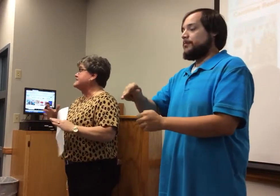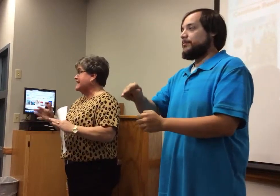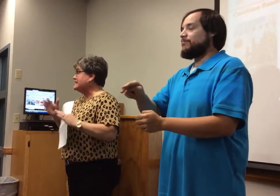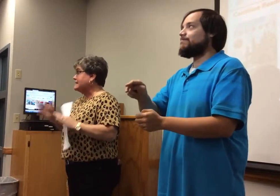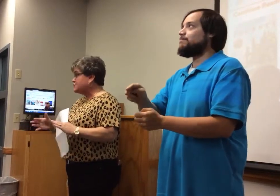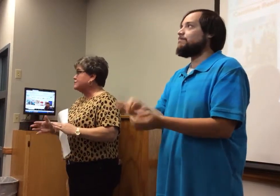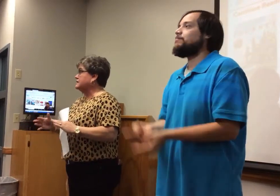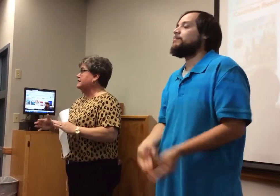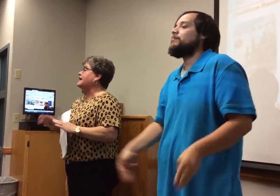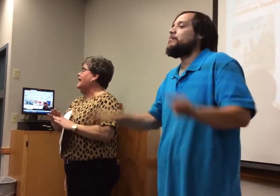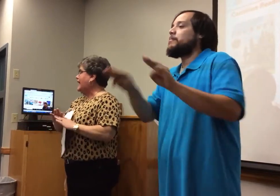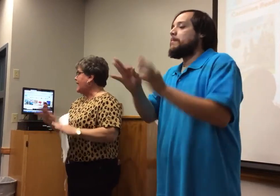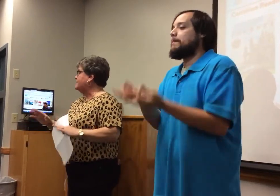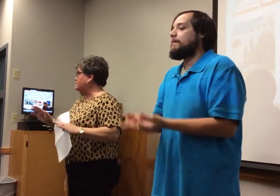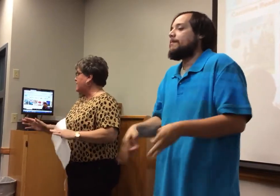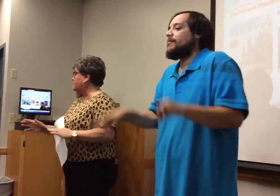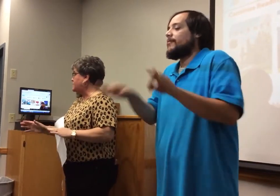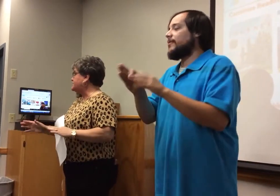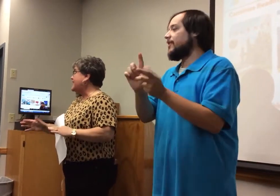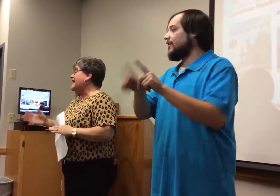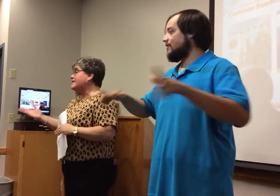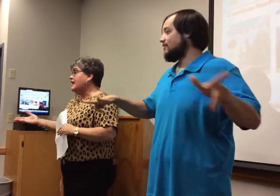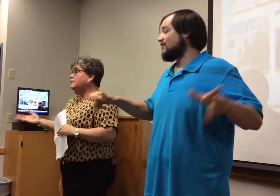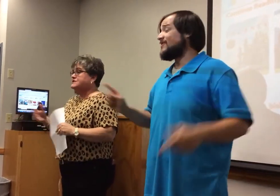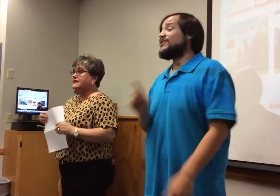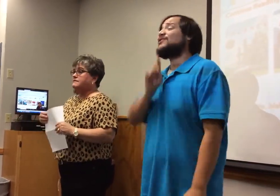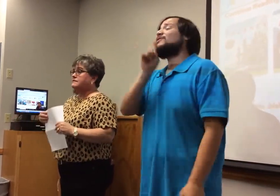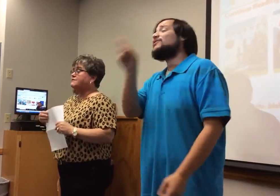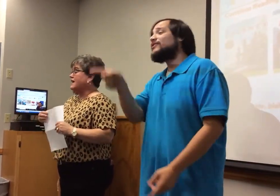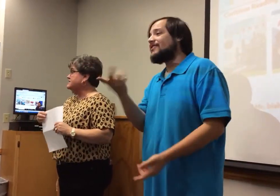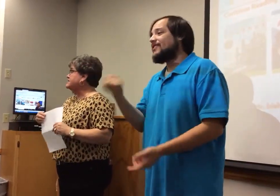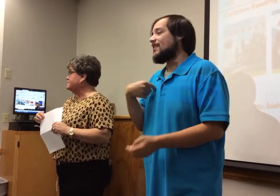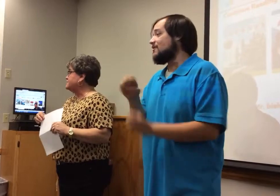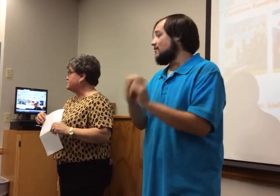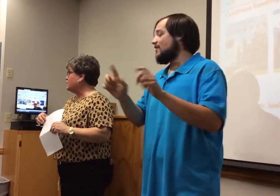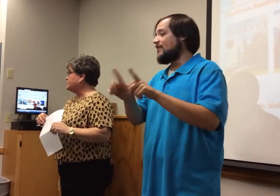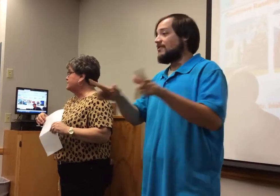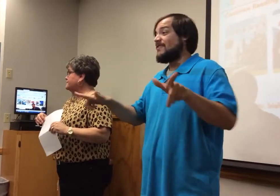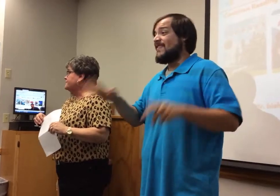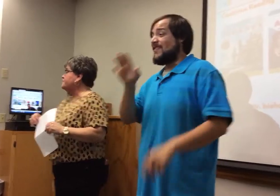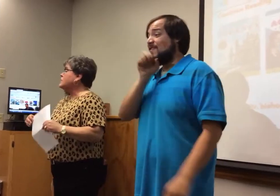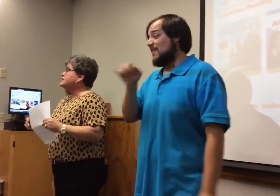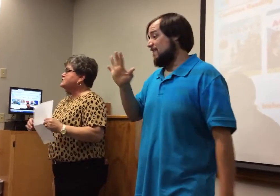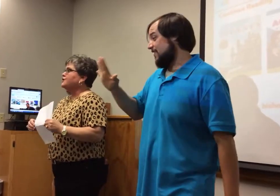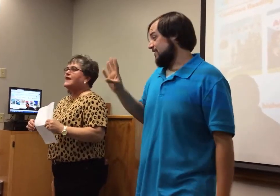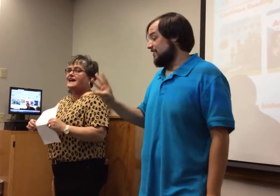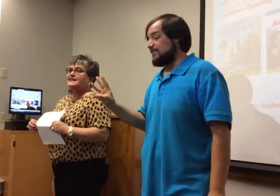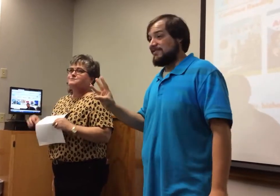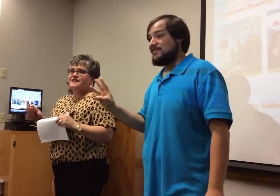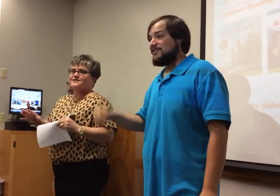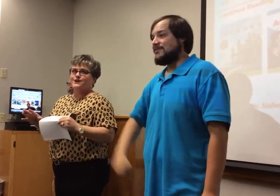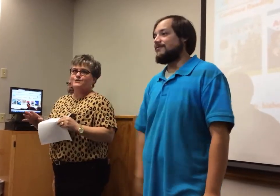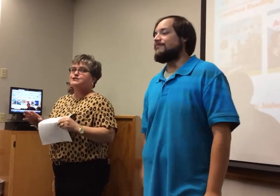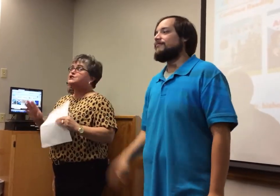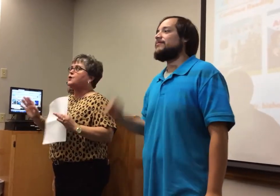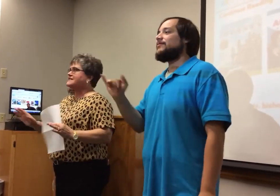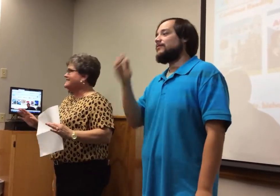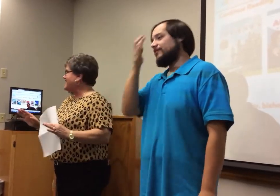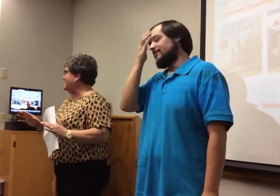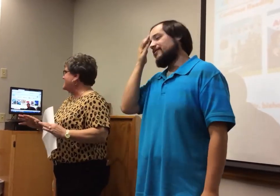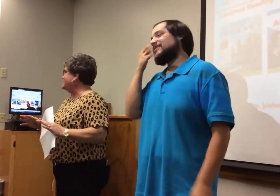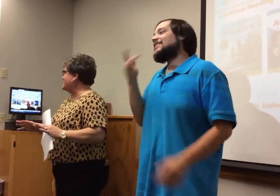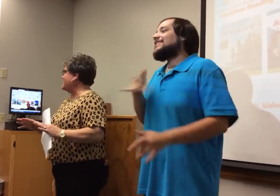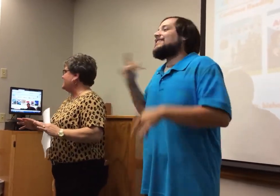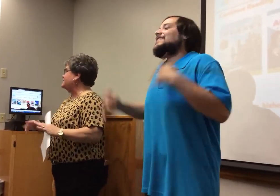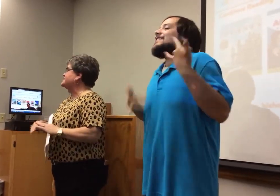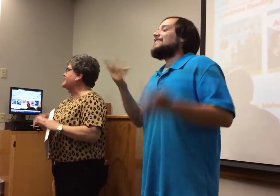came to us, they literally had no language. And that was at 5 and 6 years old. So that has been, though, so